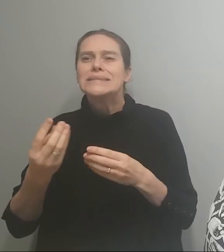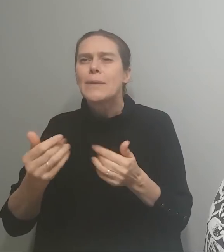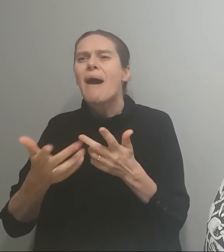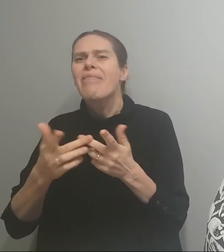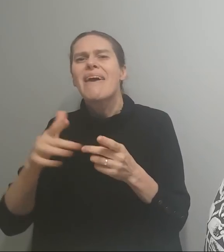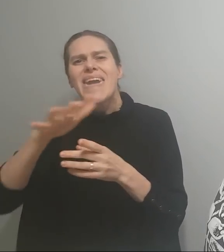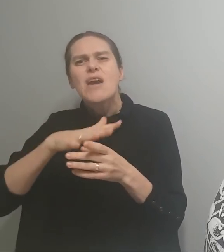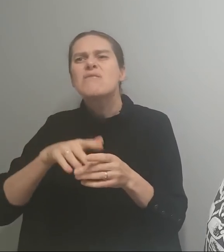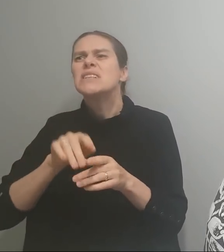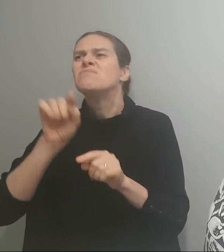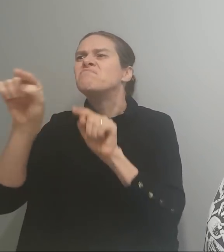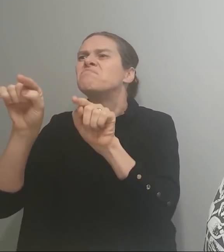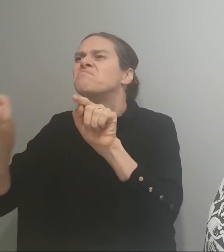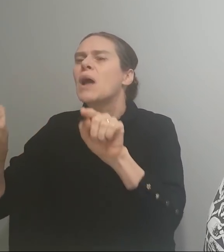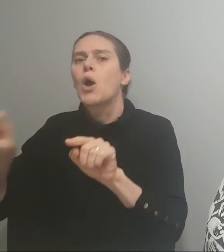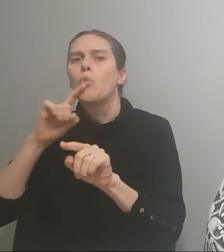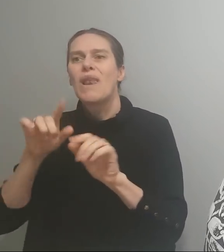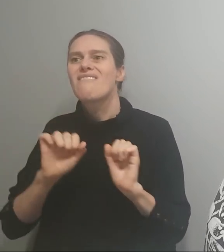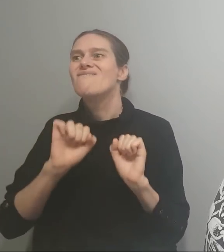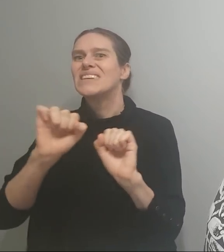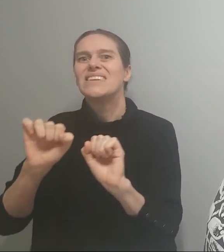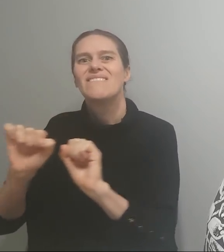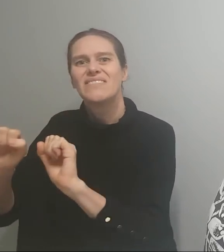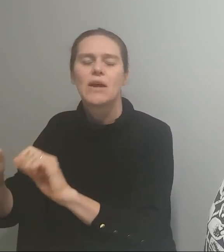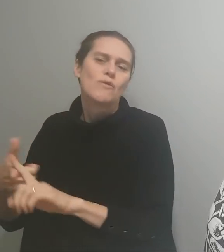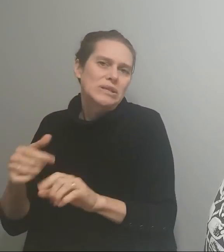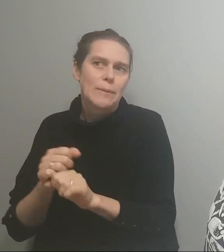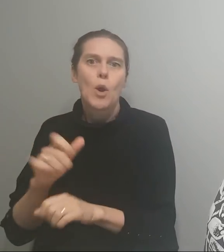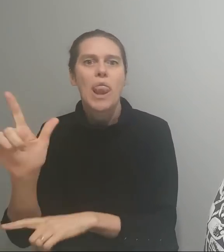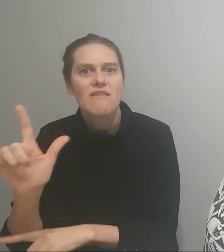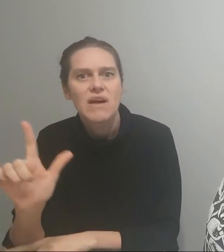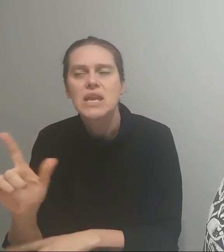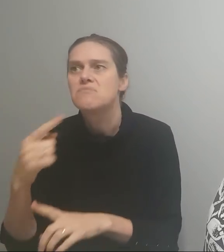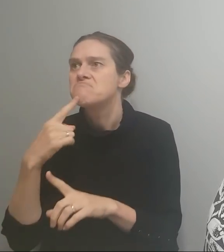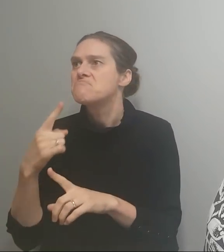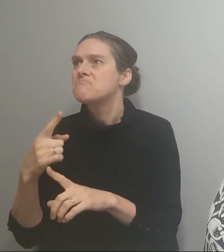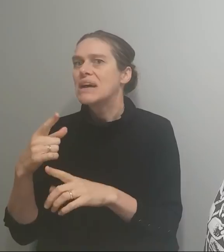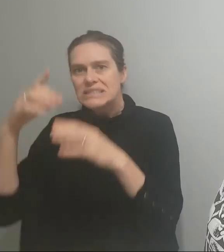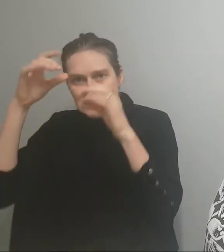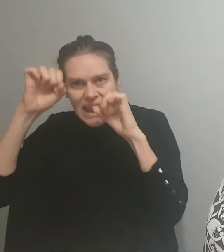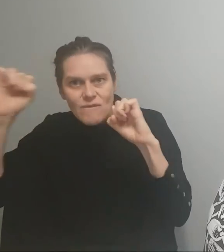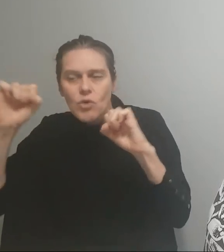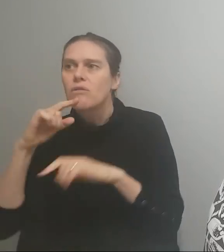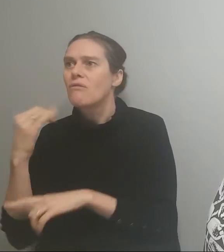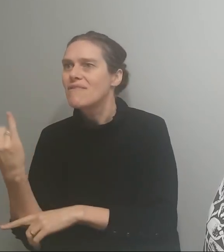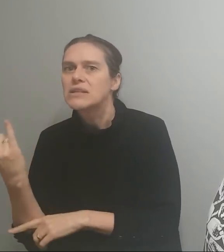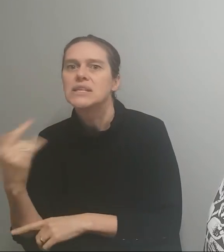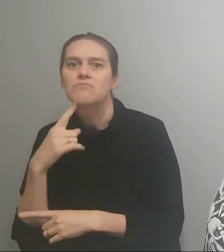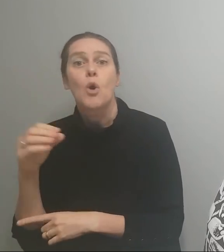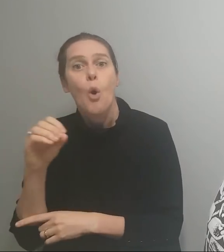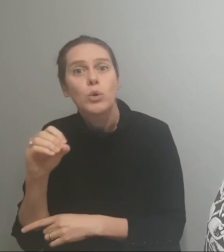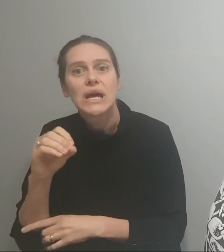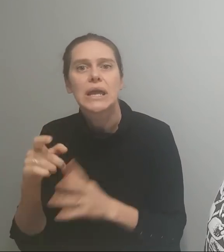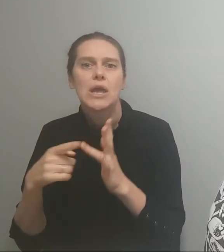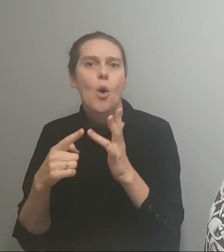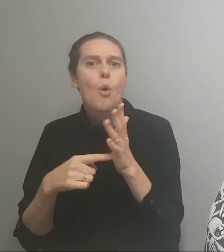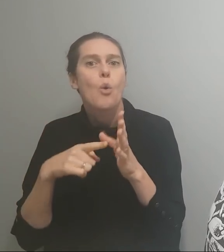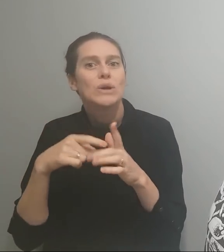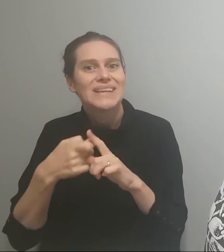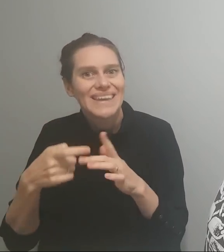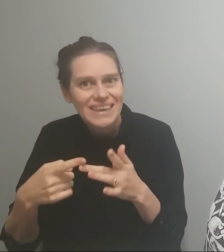other areas like Otaki, Levin, Dannevirke, Feilding. And there will be the